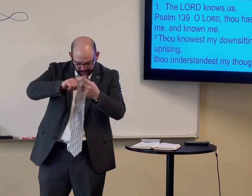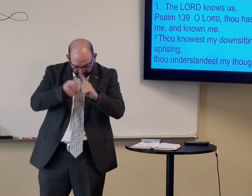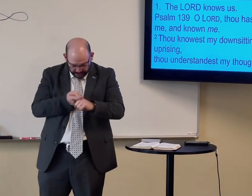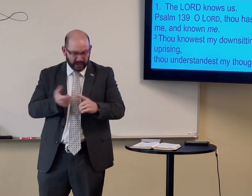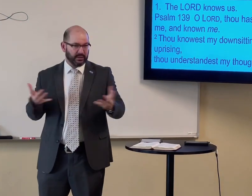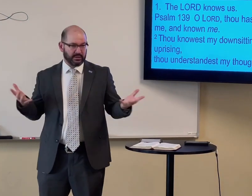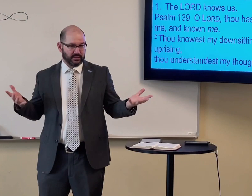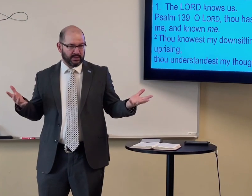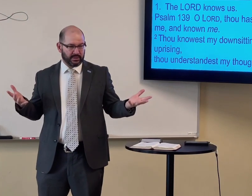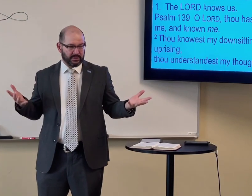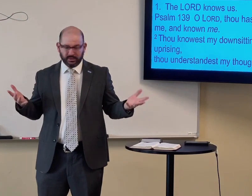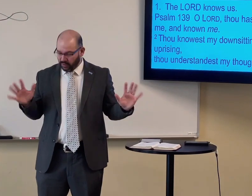Not in your friends.